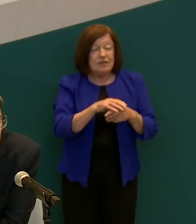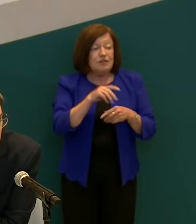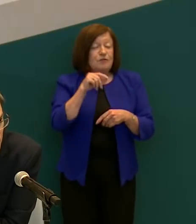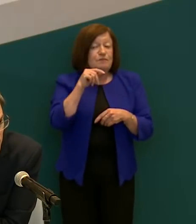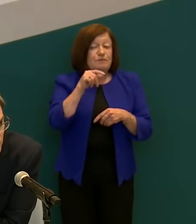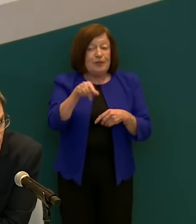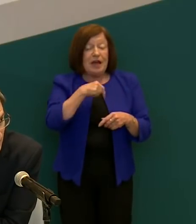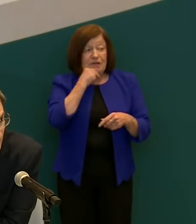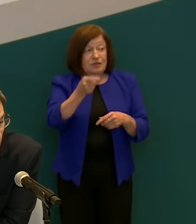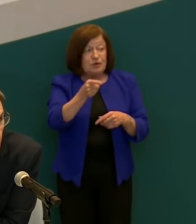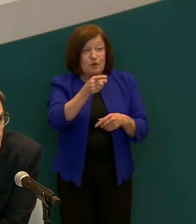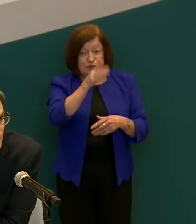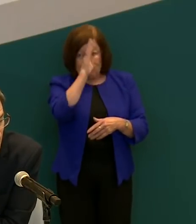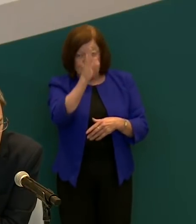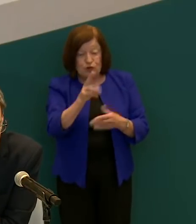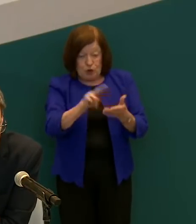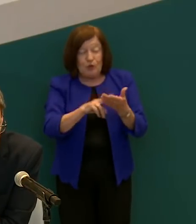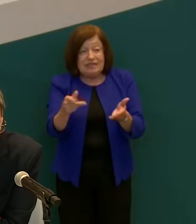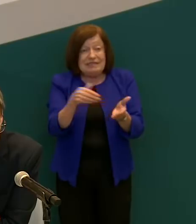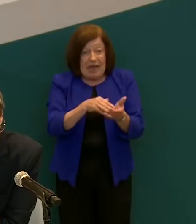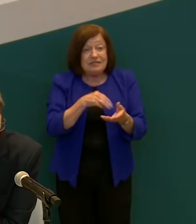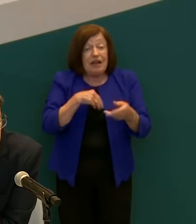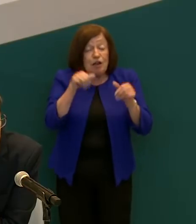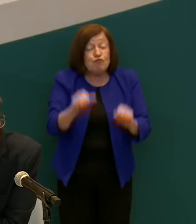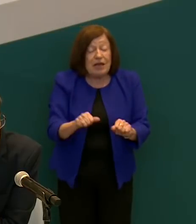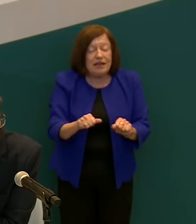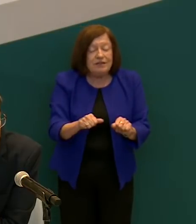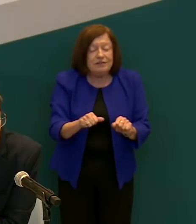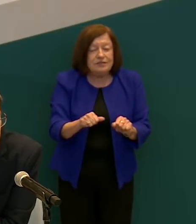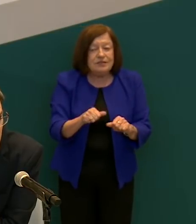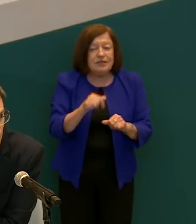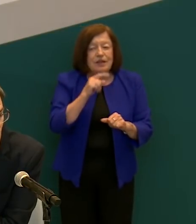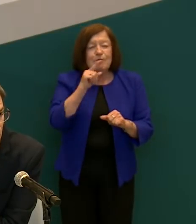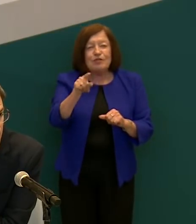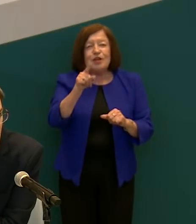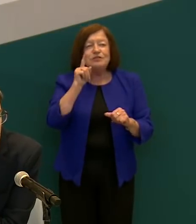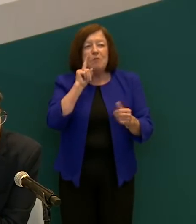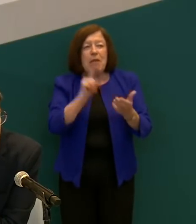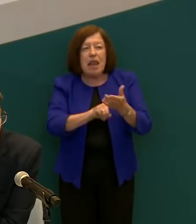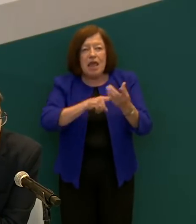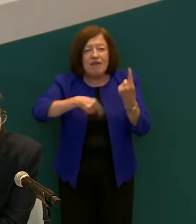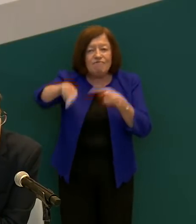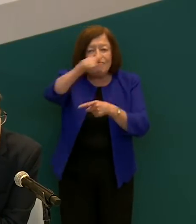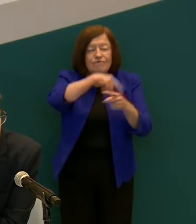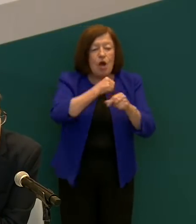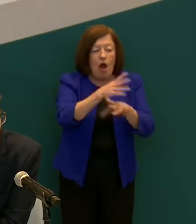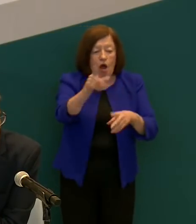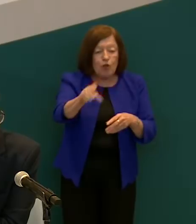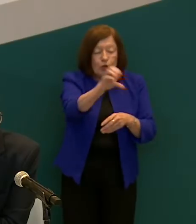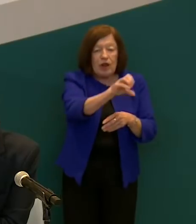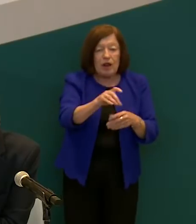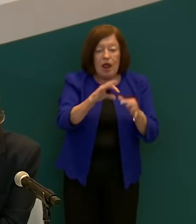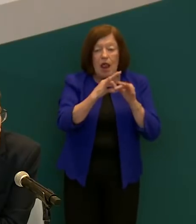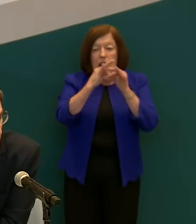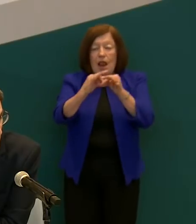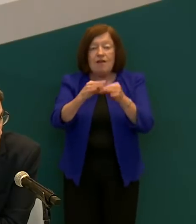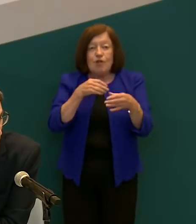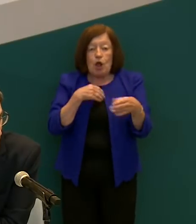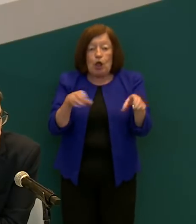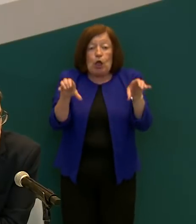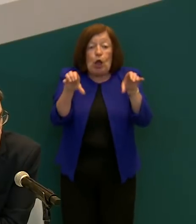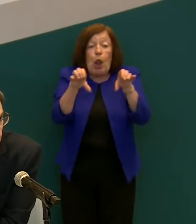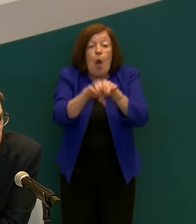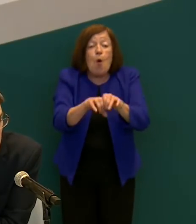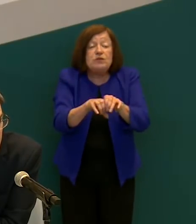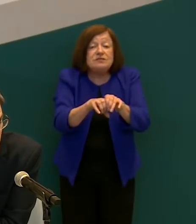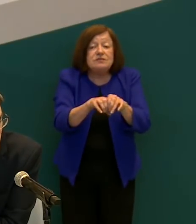instrument, and I'd agree with that. It was, but I think there may be a misperception out there that all of the cases are located very close to